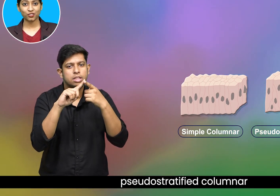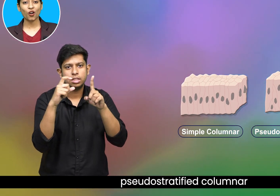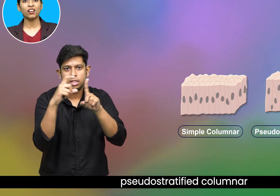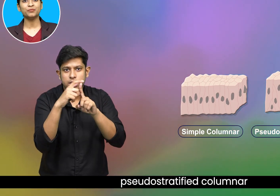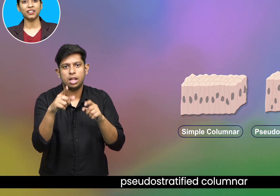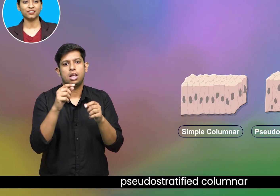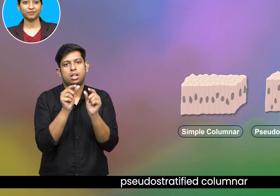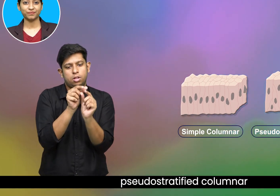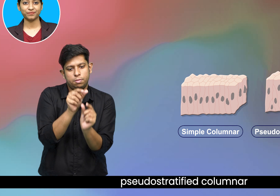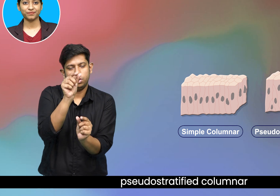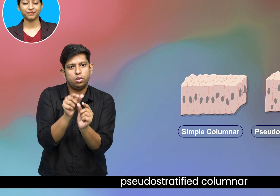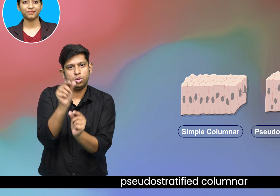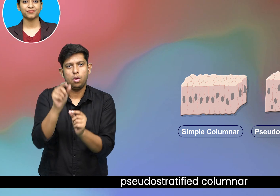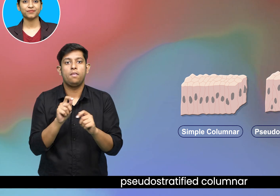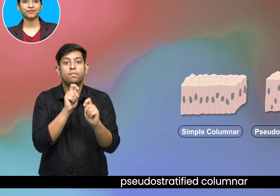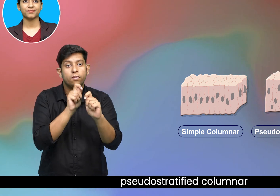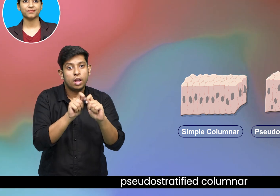Pseudo-stratified columnar.